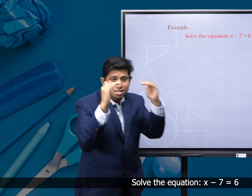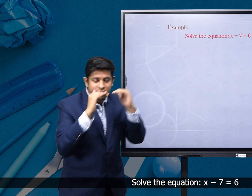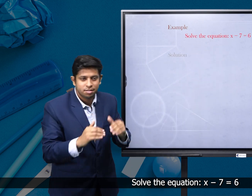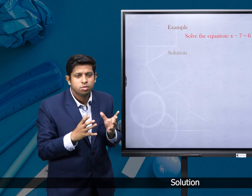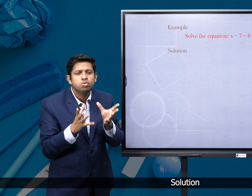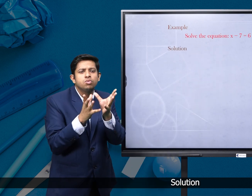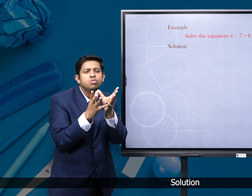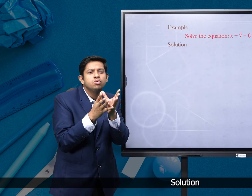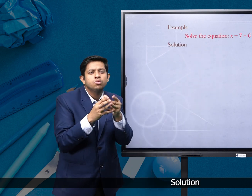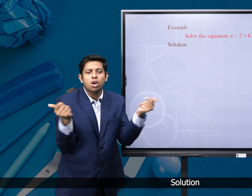Solution: